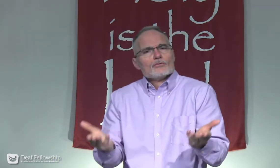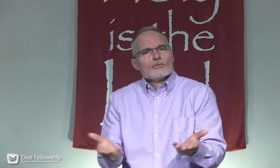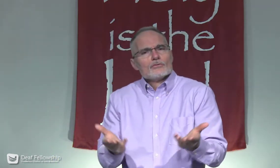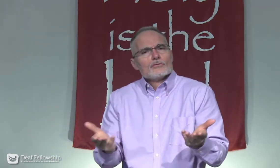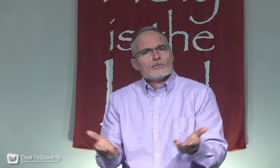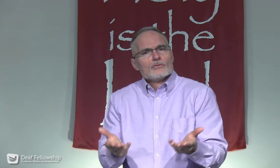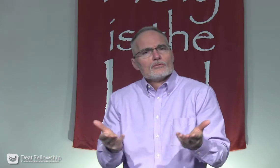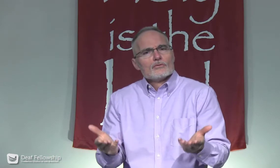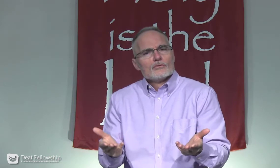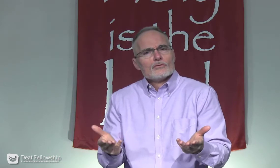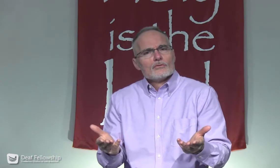If Jesus were here,